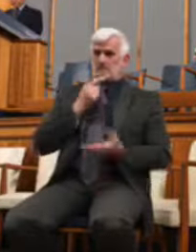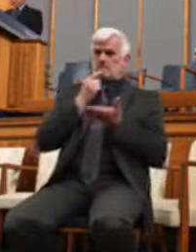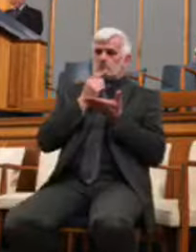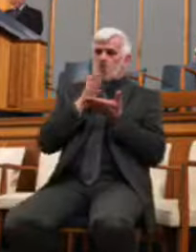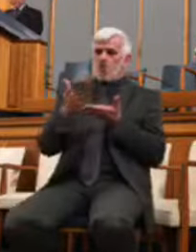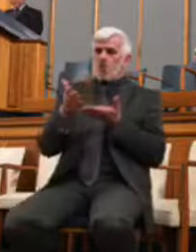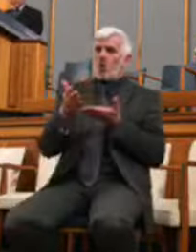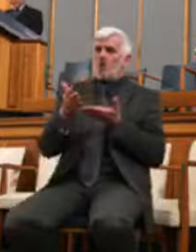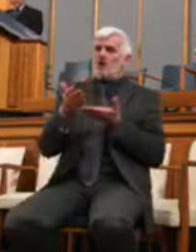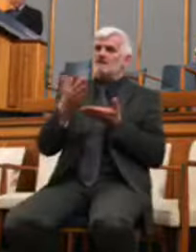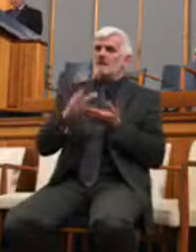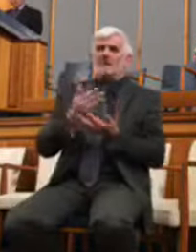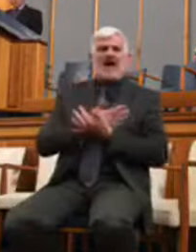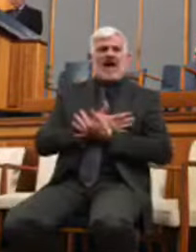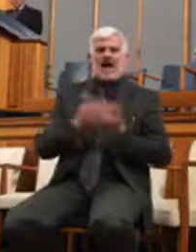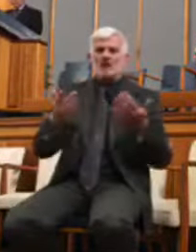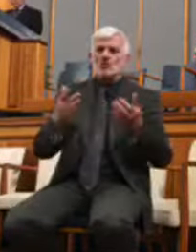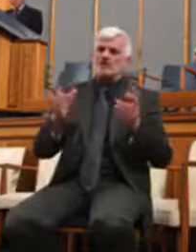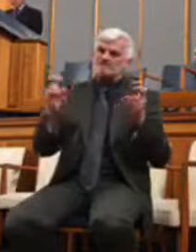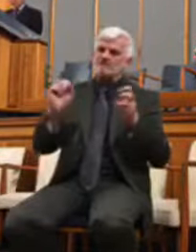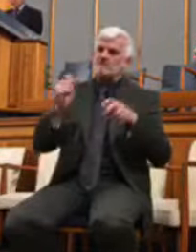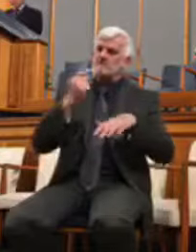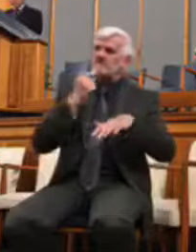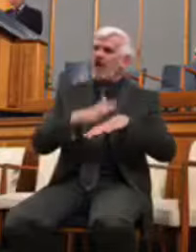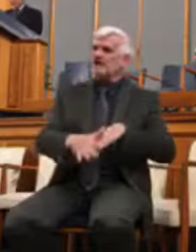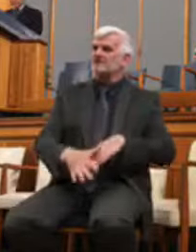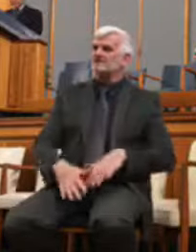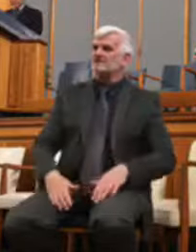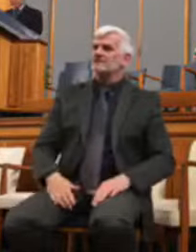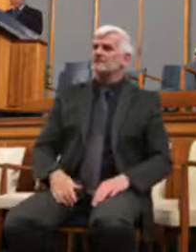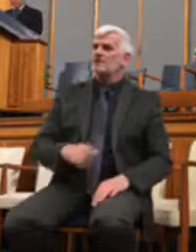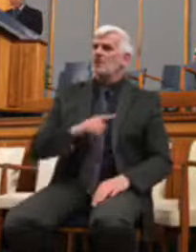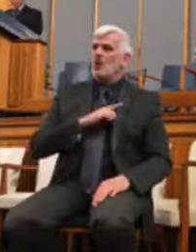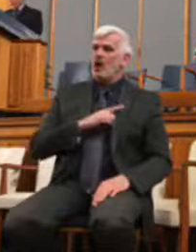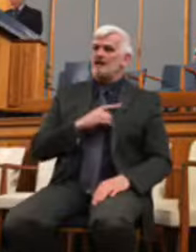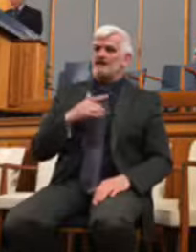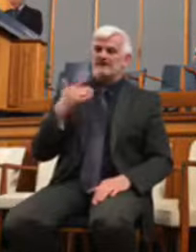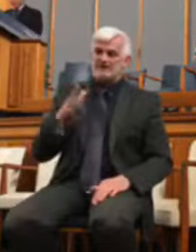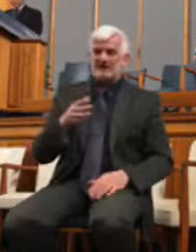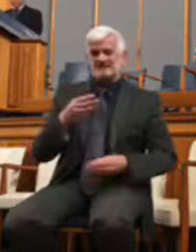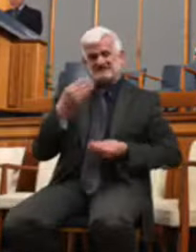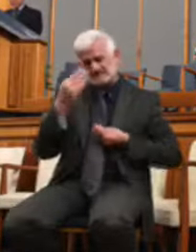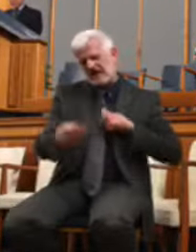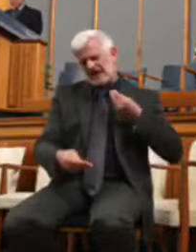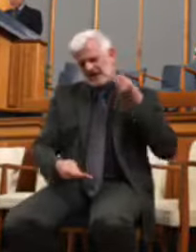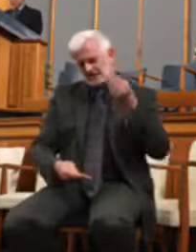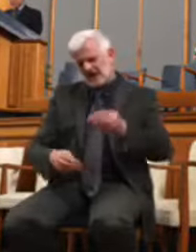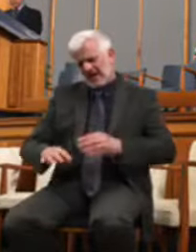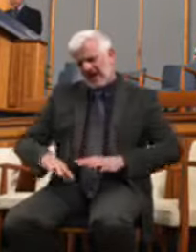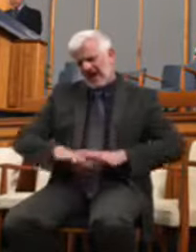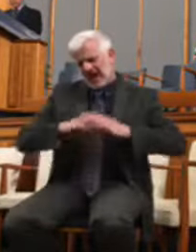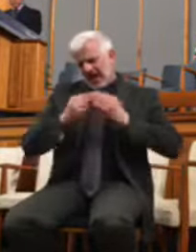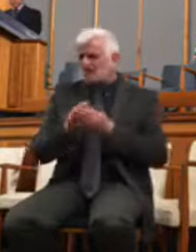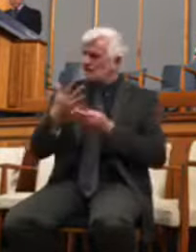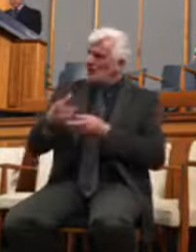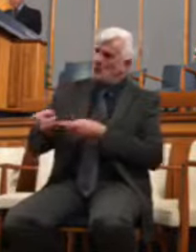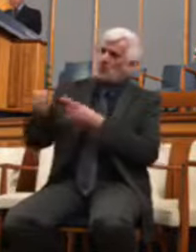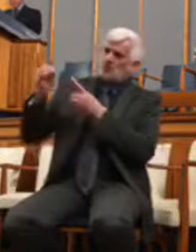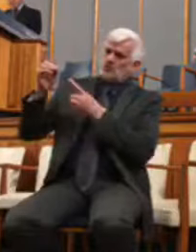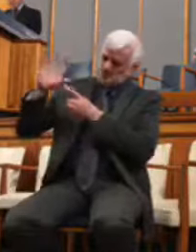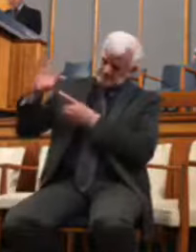men. For I have not shunned to declare unto you all the counsel of God.